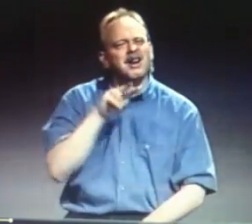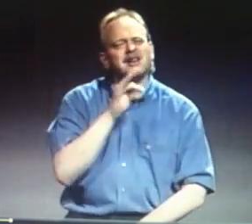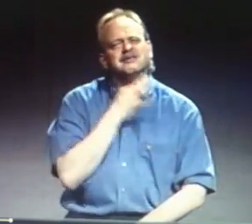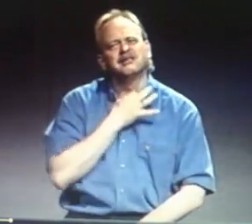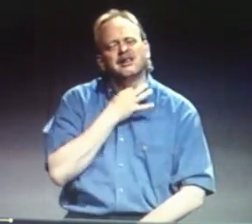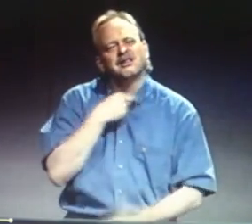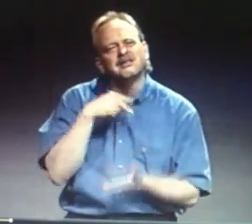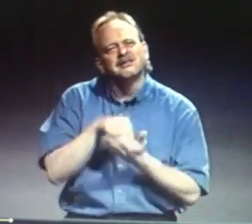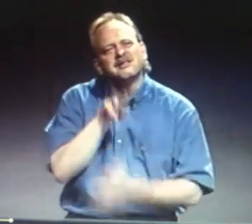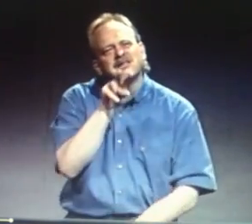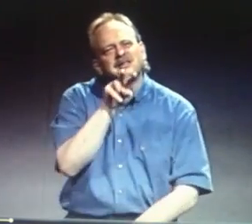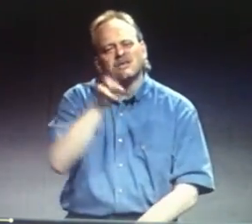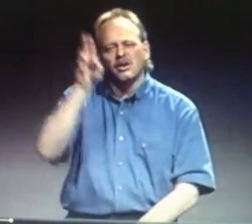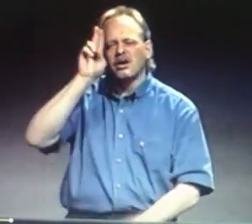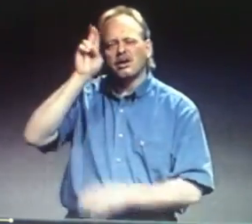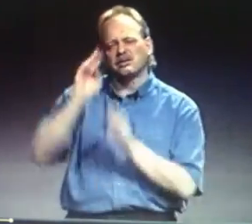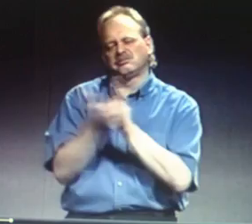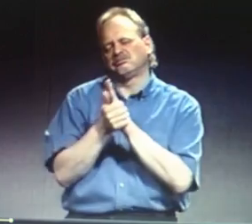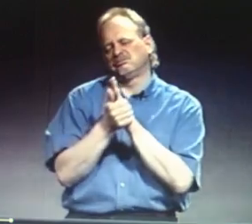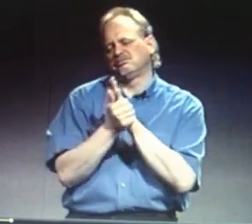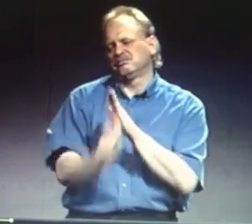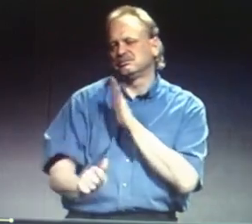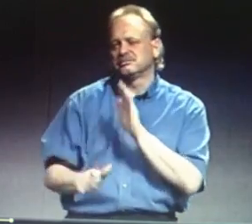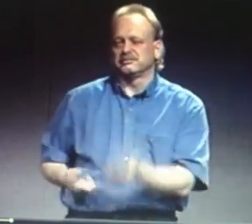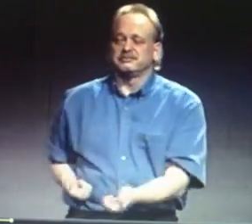ready? I was real curious.